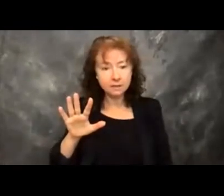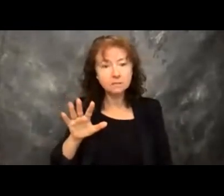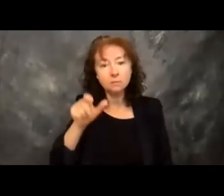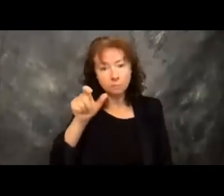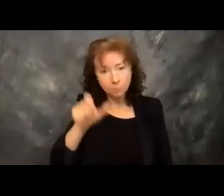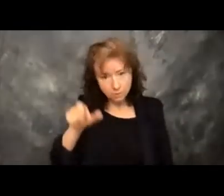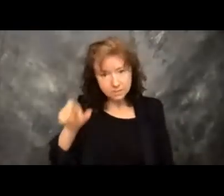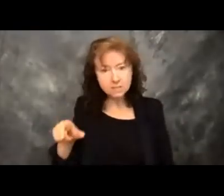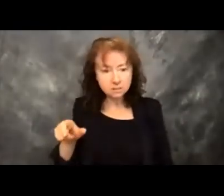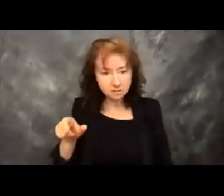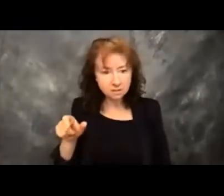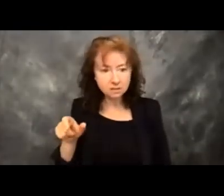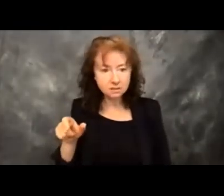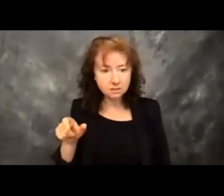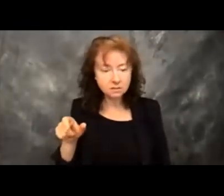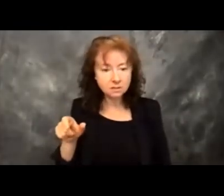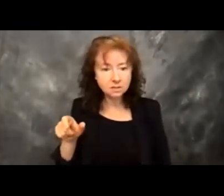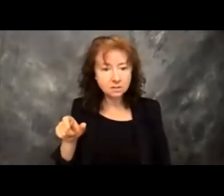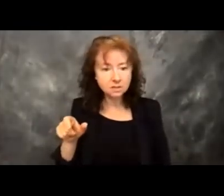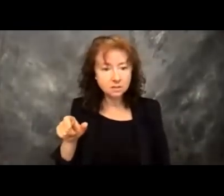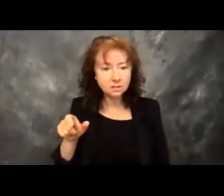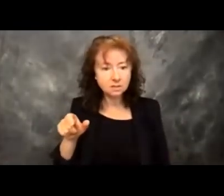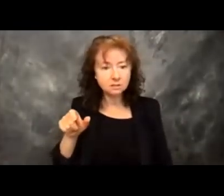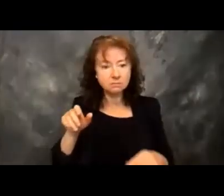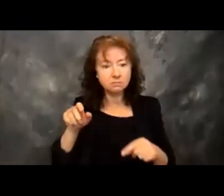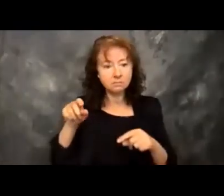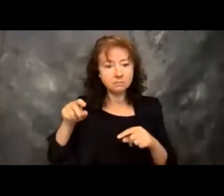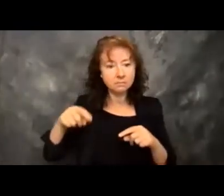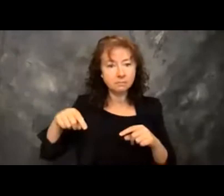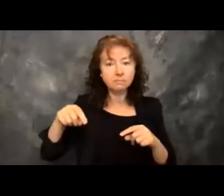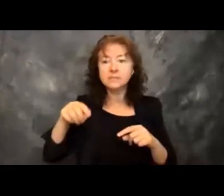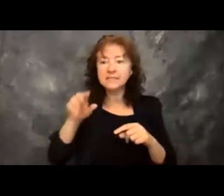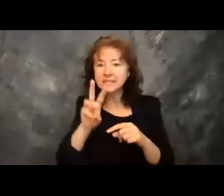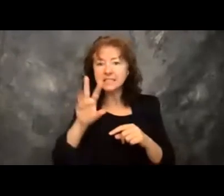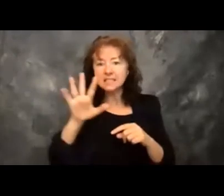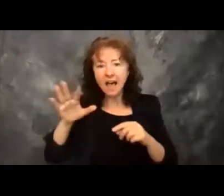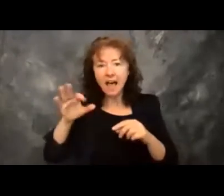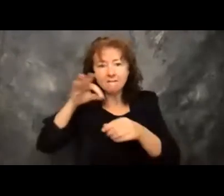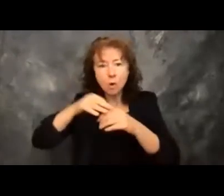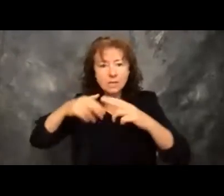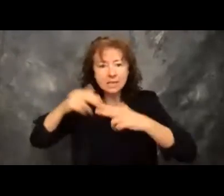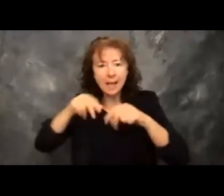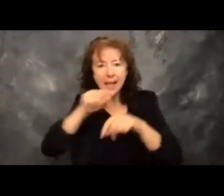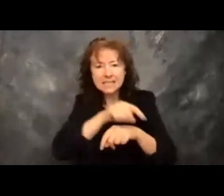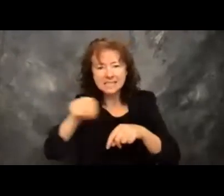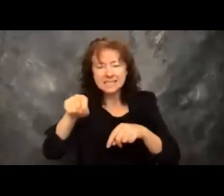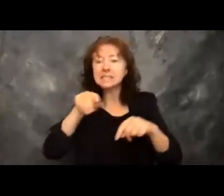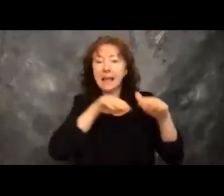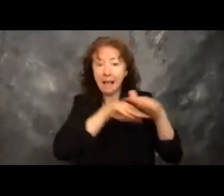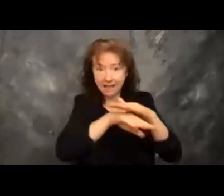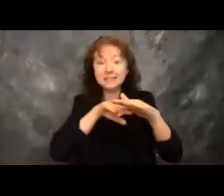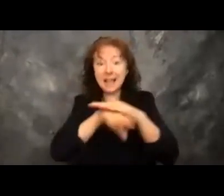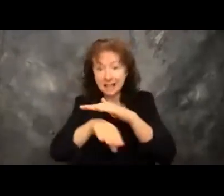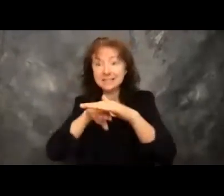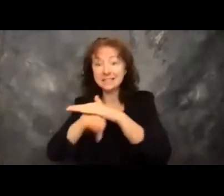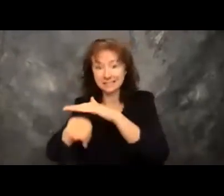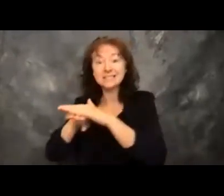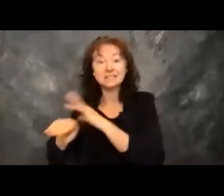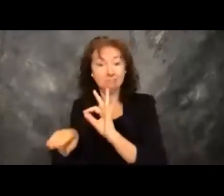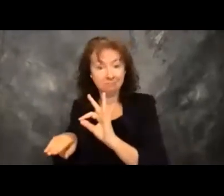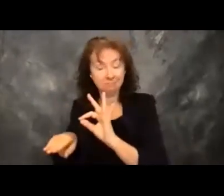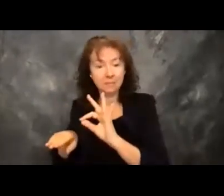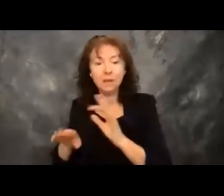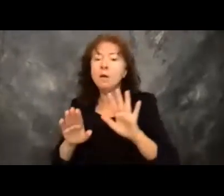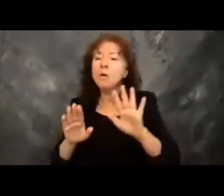the voting place are accessible. However, we have a vision like if